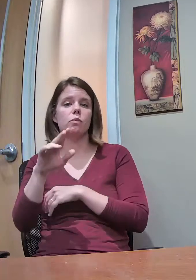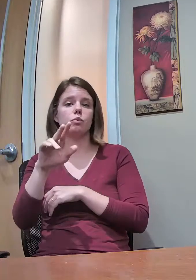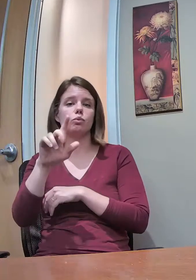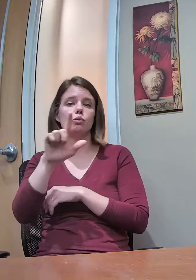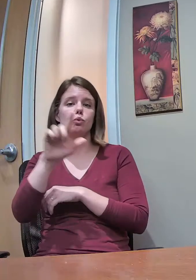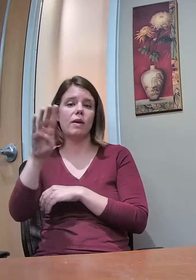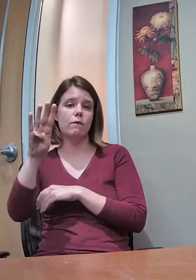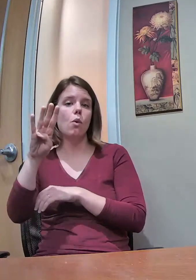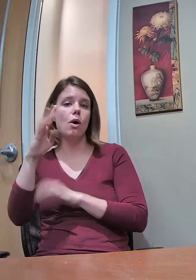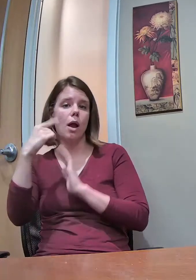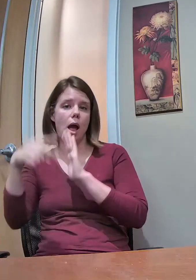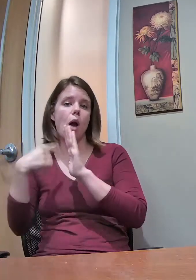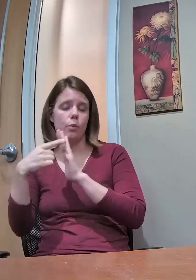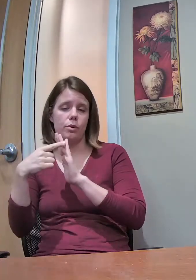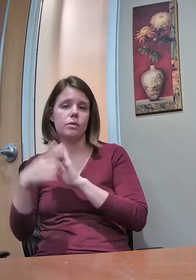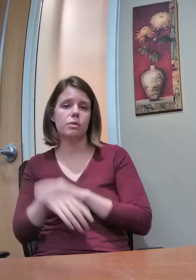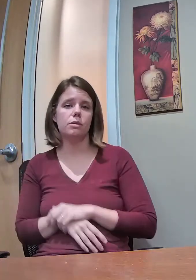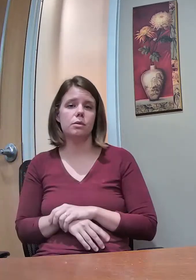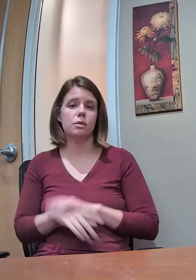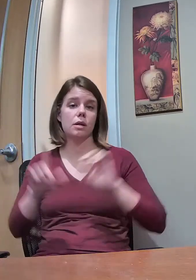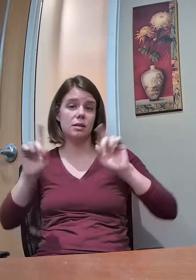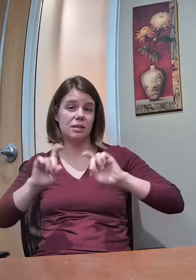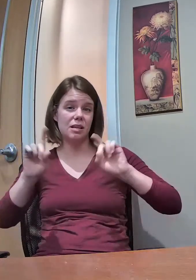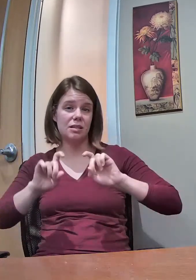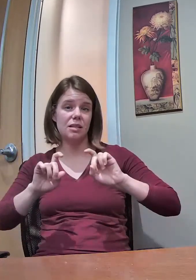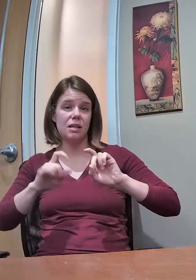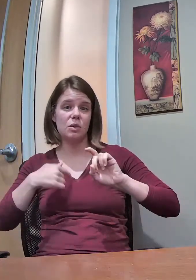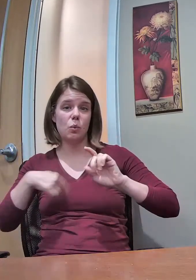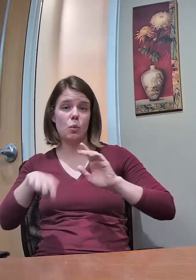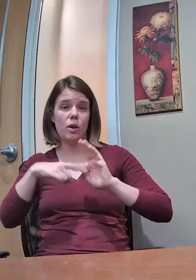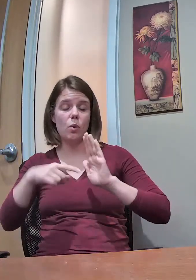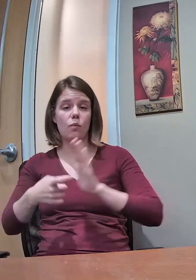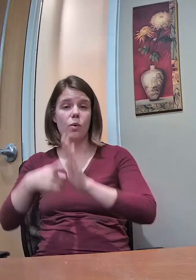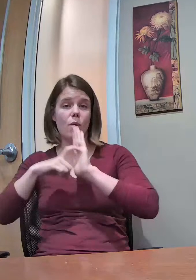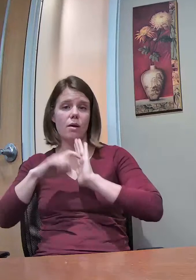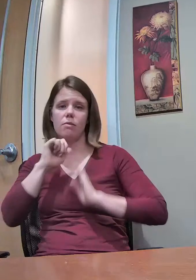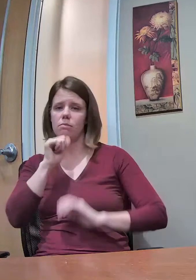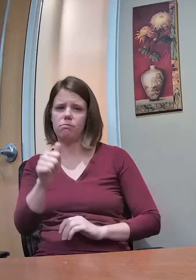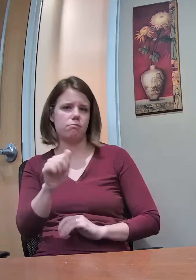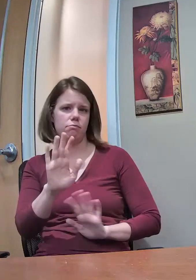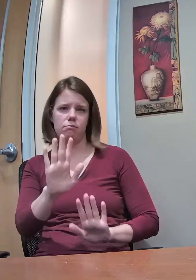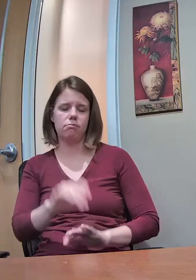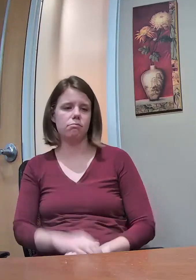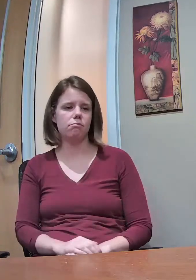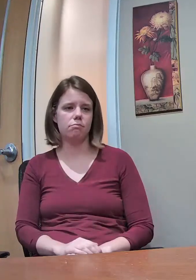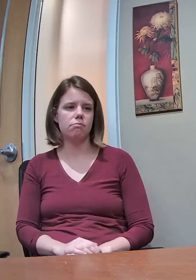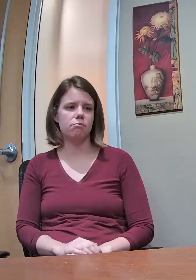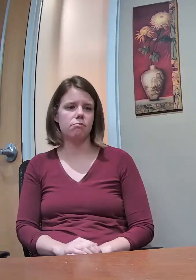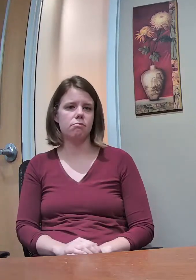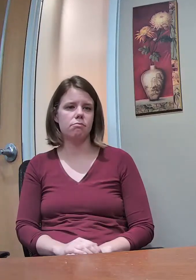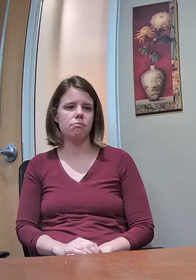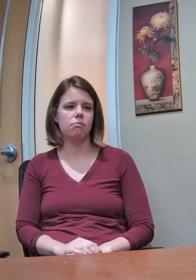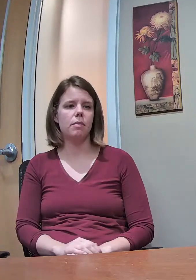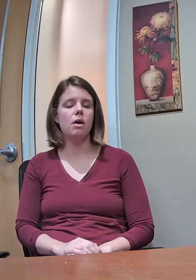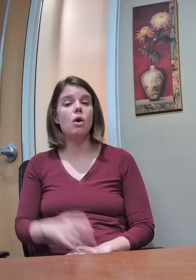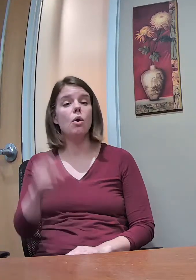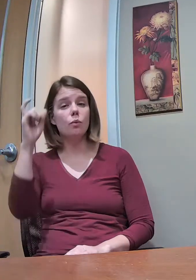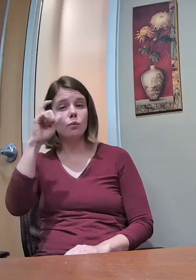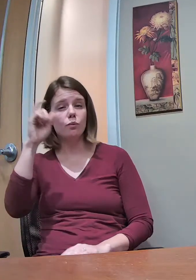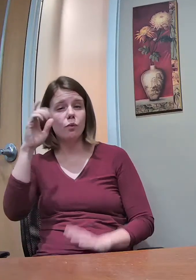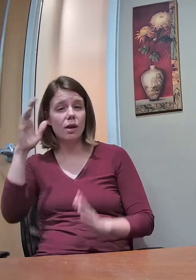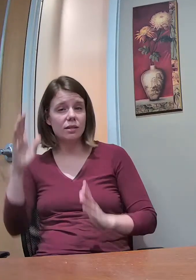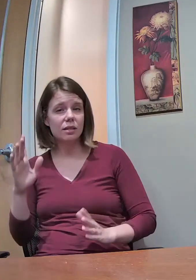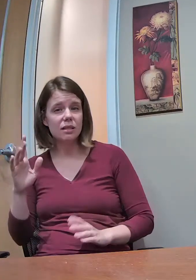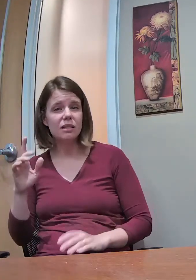testing or self-isolation of residents is not required. Residents do not need to seek approval from the home to